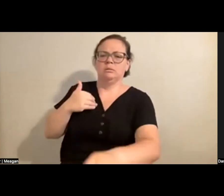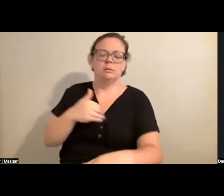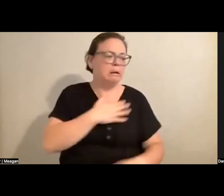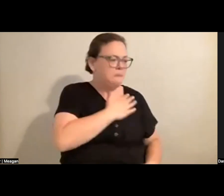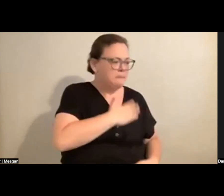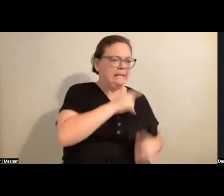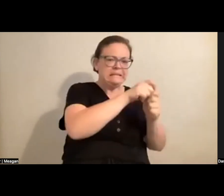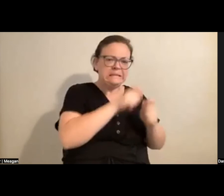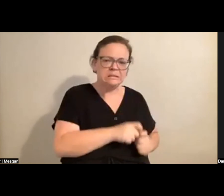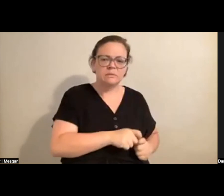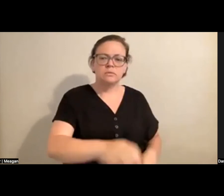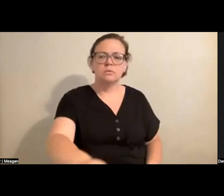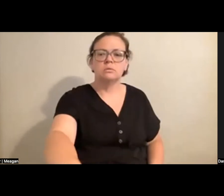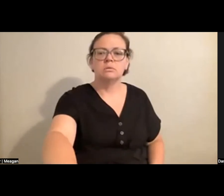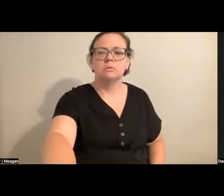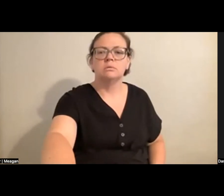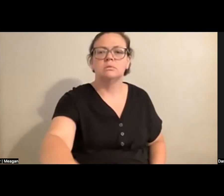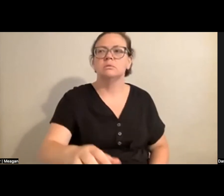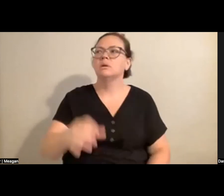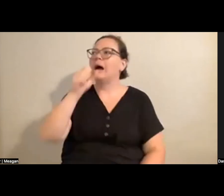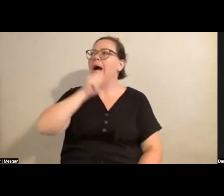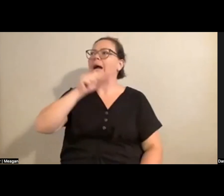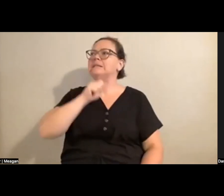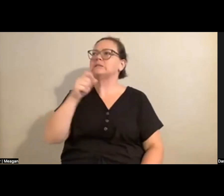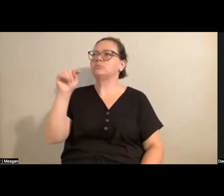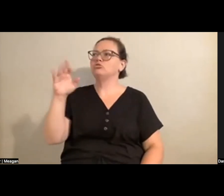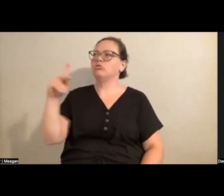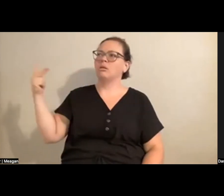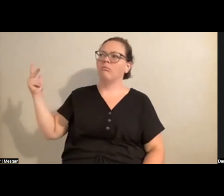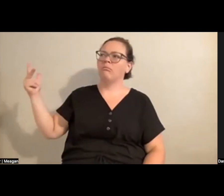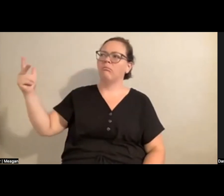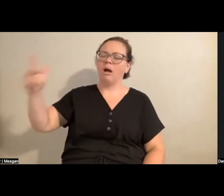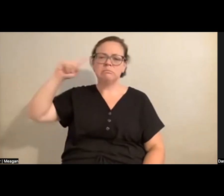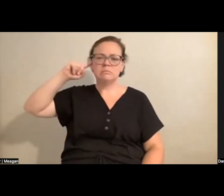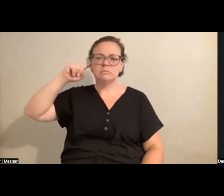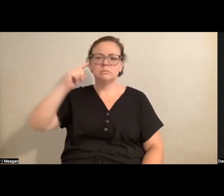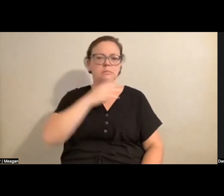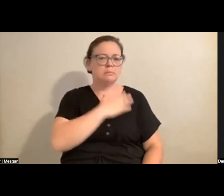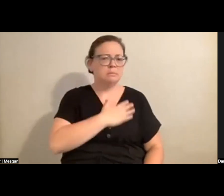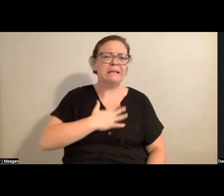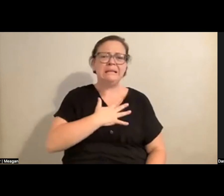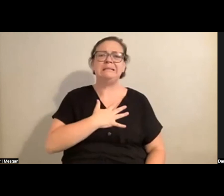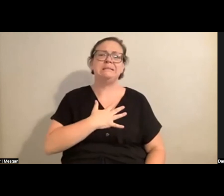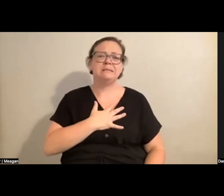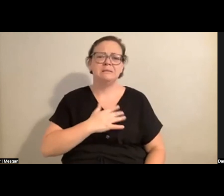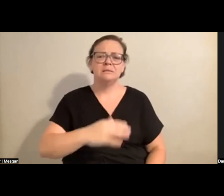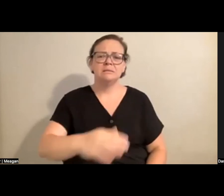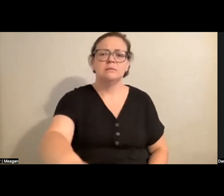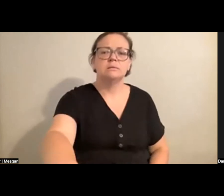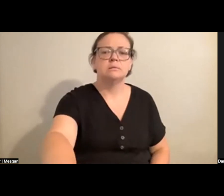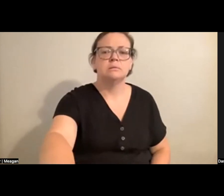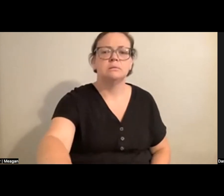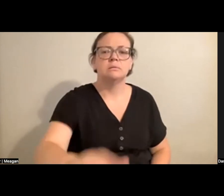specify. An ice cream truck drove by. Please. I heard the